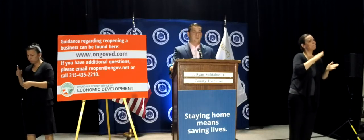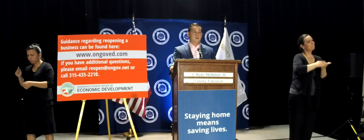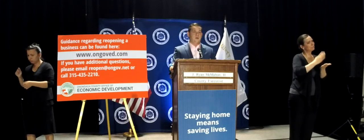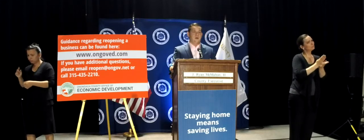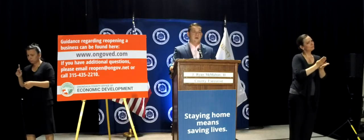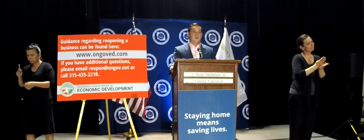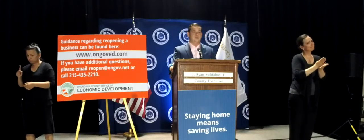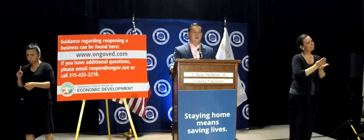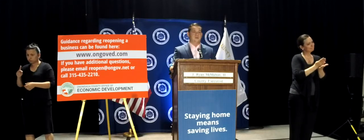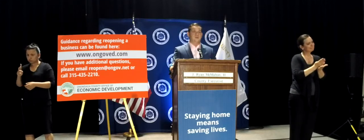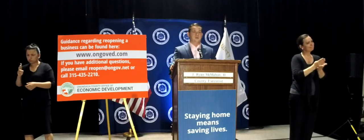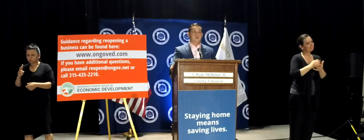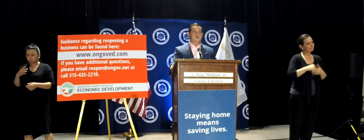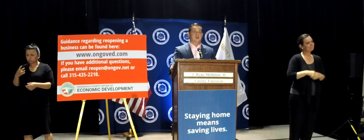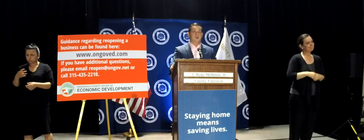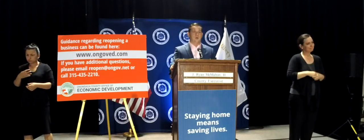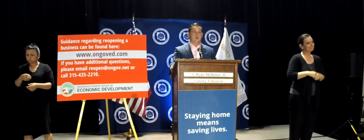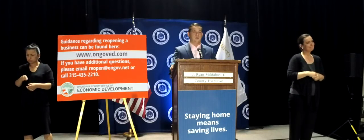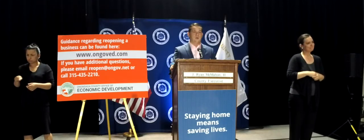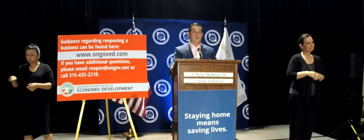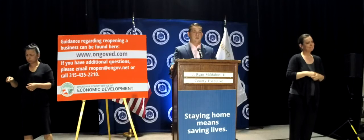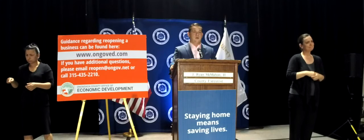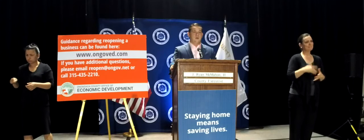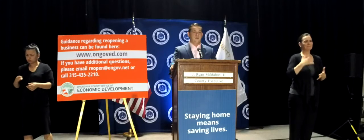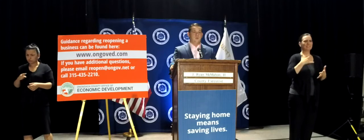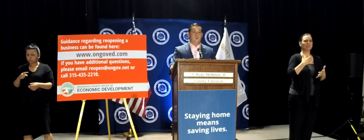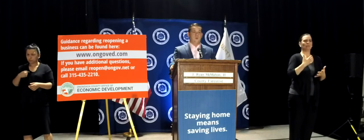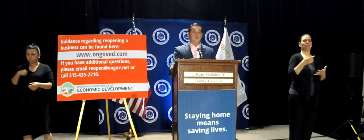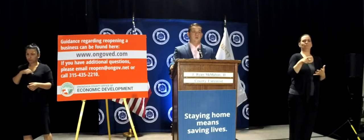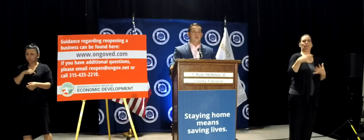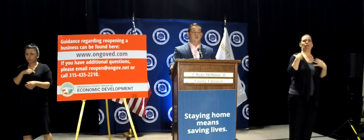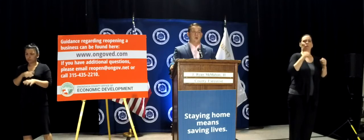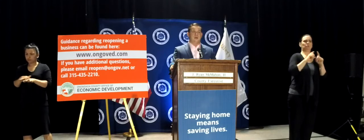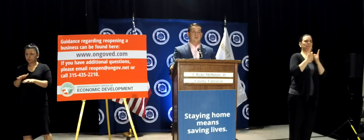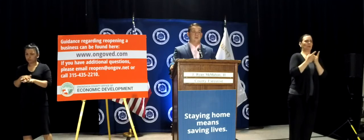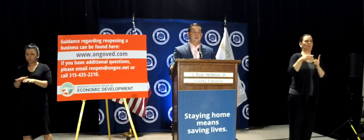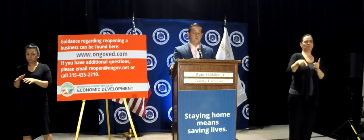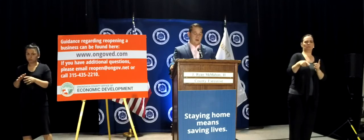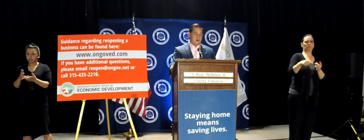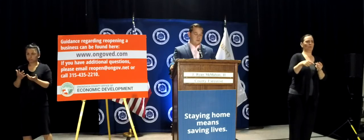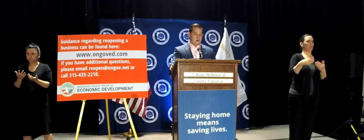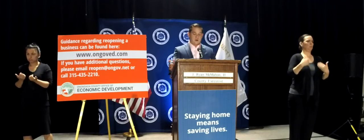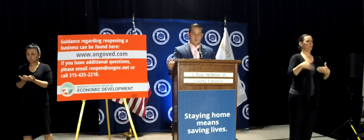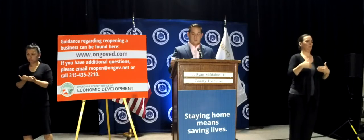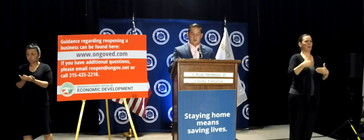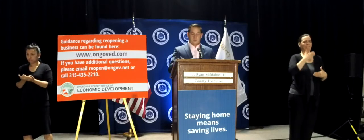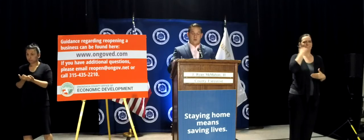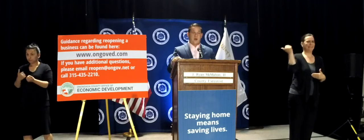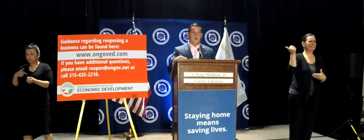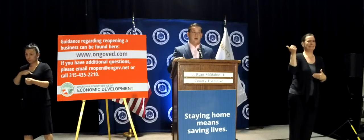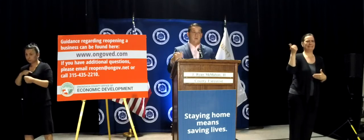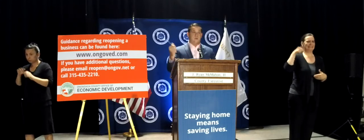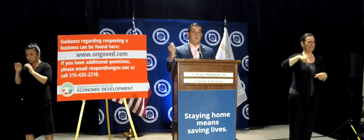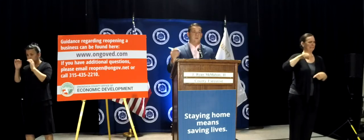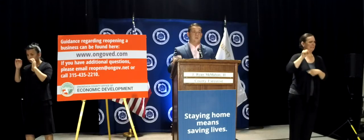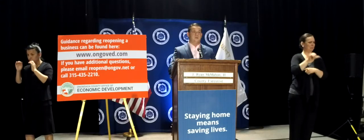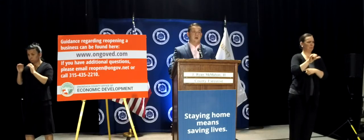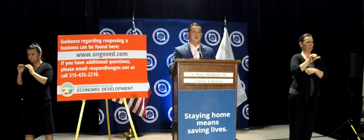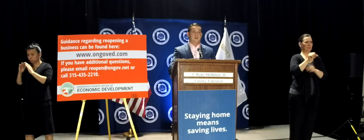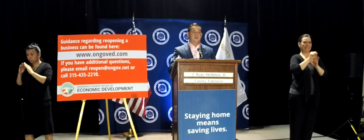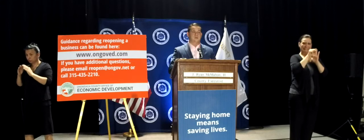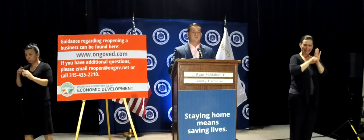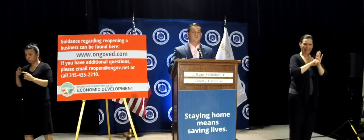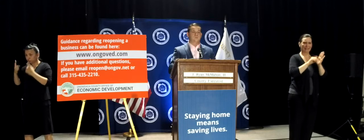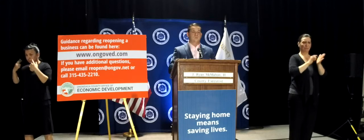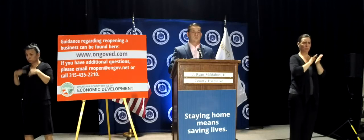York. I have the best health commissioner in the state of New York. We do things right. That's why our numbers are where they are and why we're able to